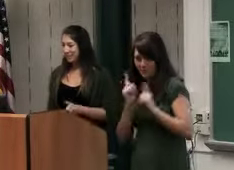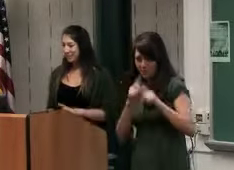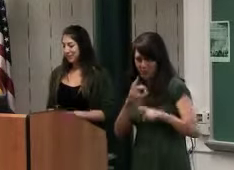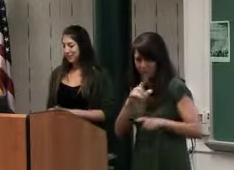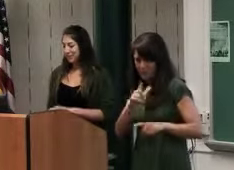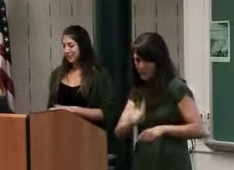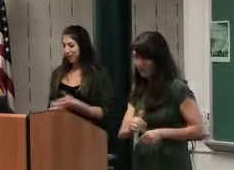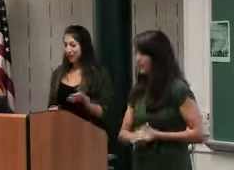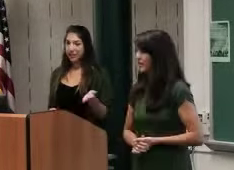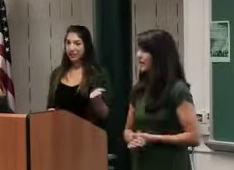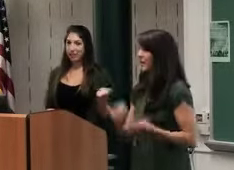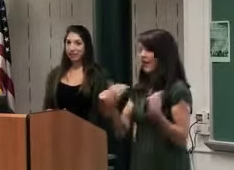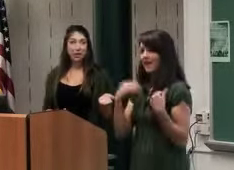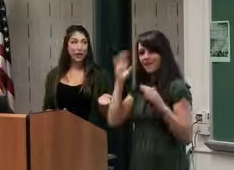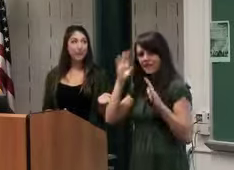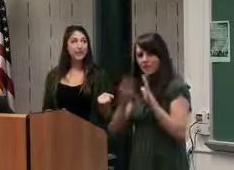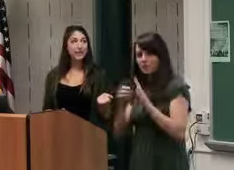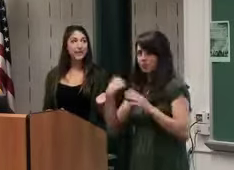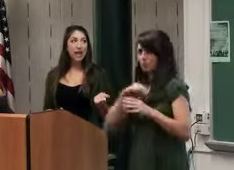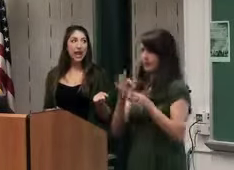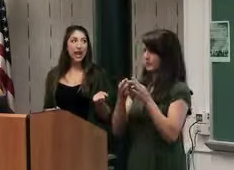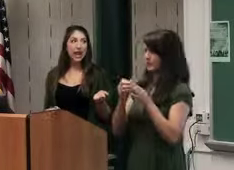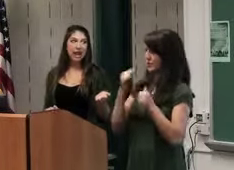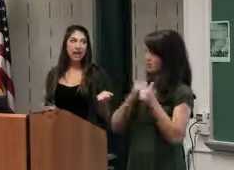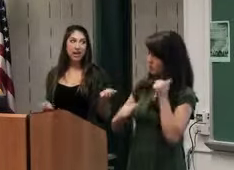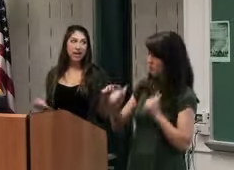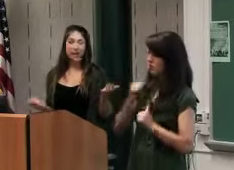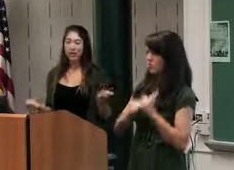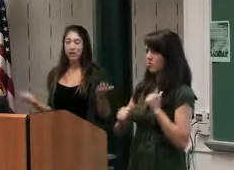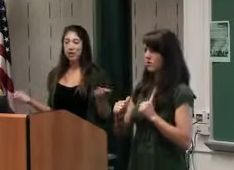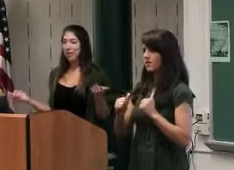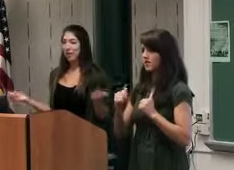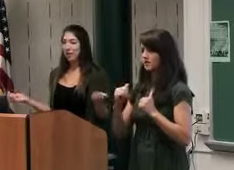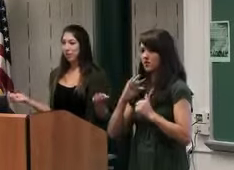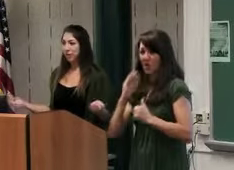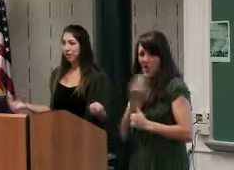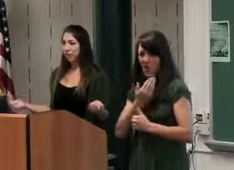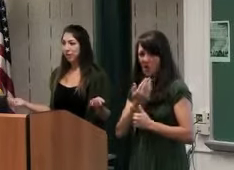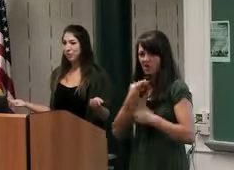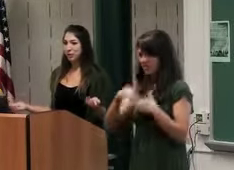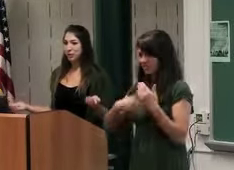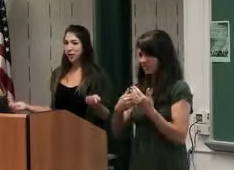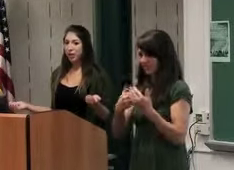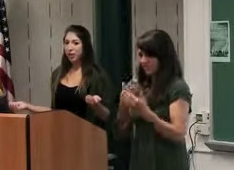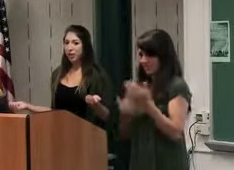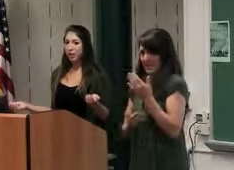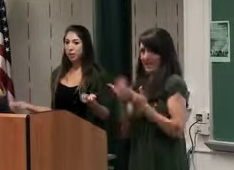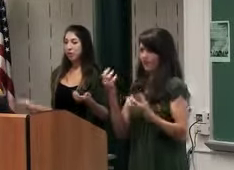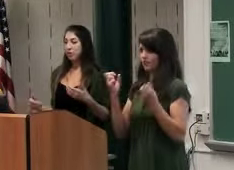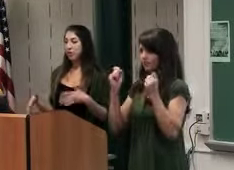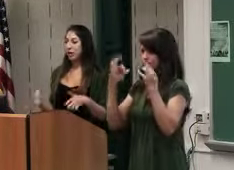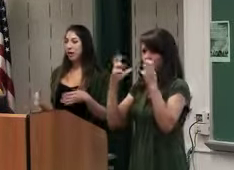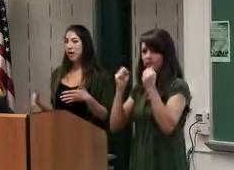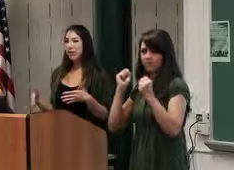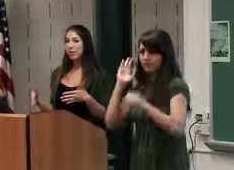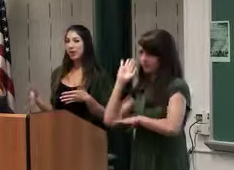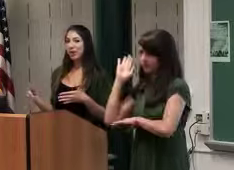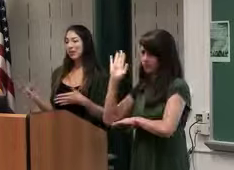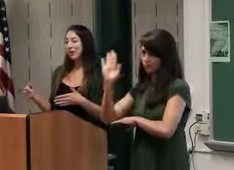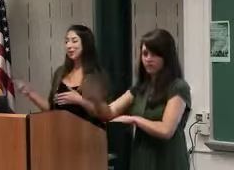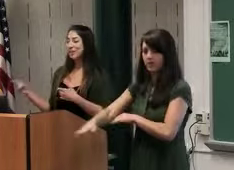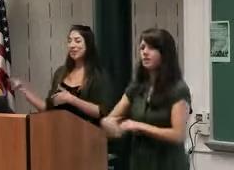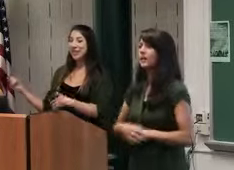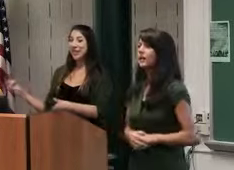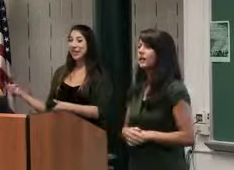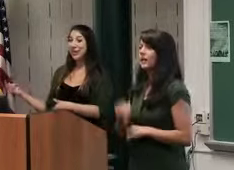And I just have some pictures here. We would interpret shows, and our hands were up the whole time we were there. Whether we were just walking around